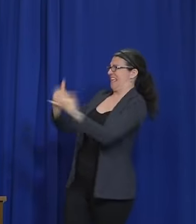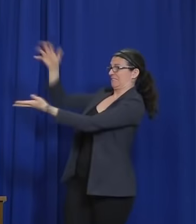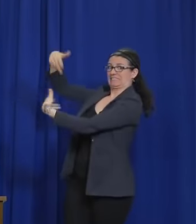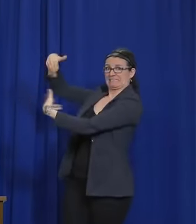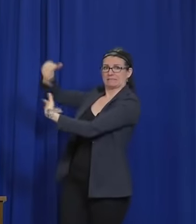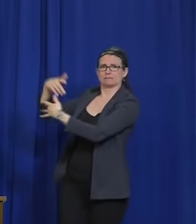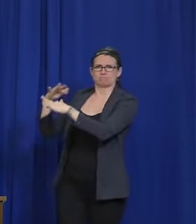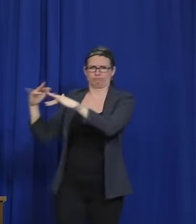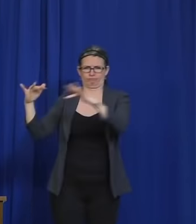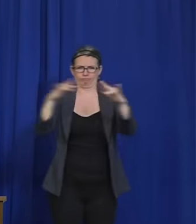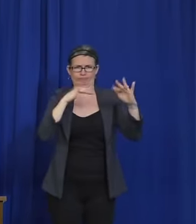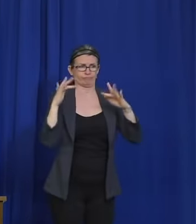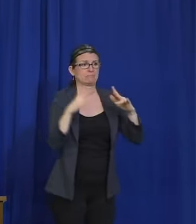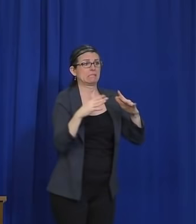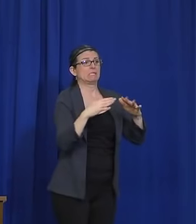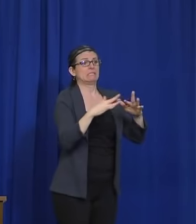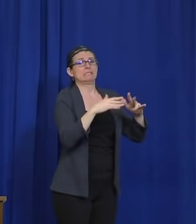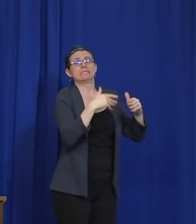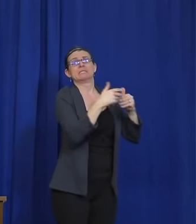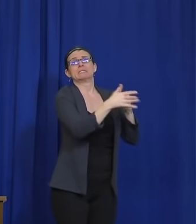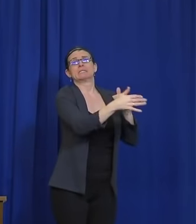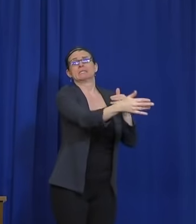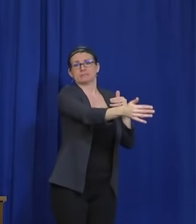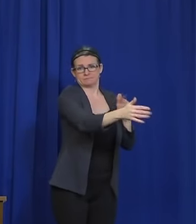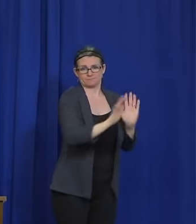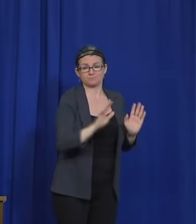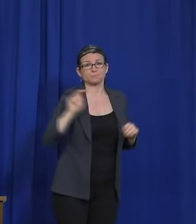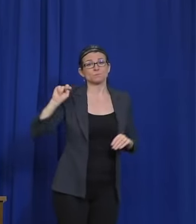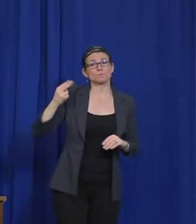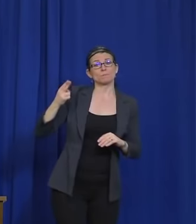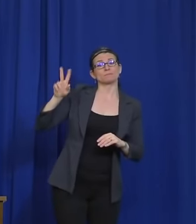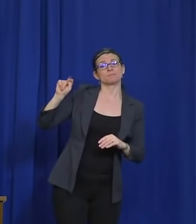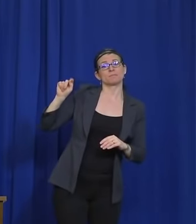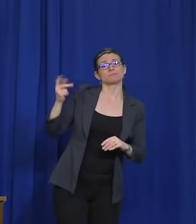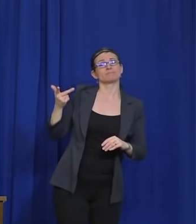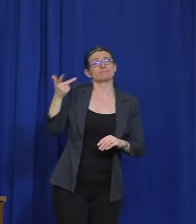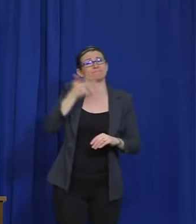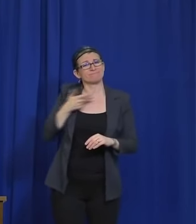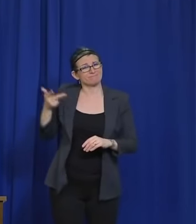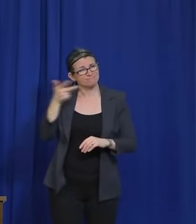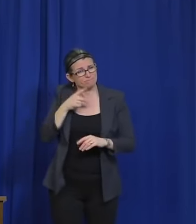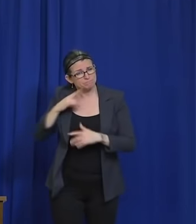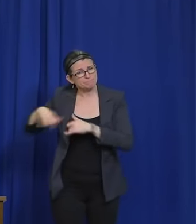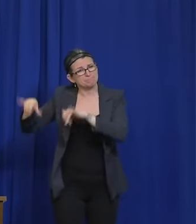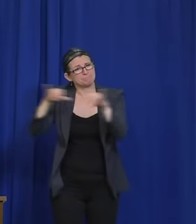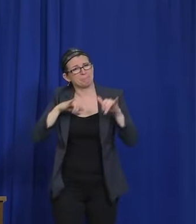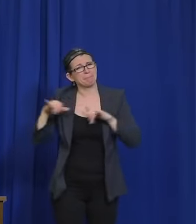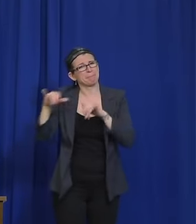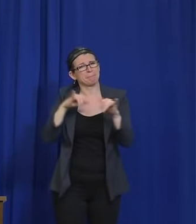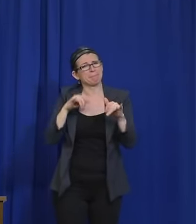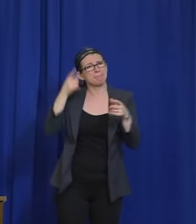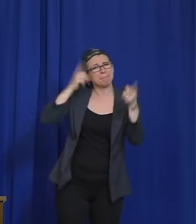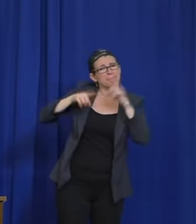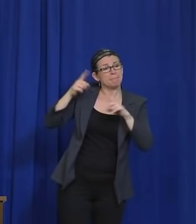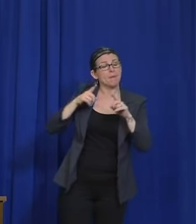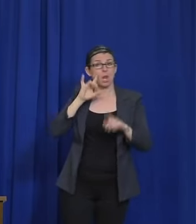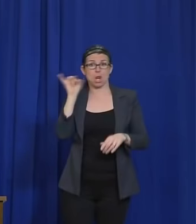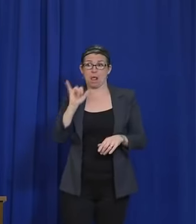we're not coordinating in an official fashion, but we are talking a lot and saying, well, what do you think about this? What do you think about that? When do you think you